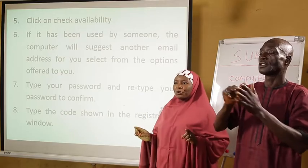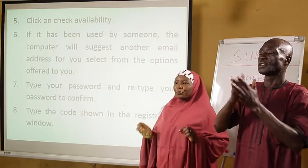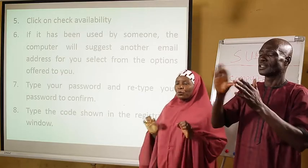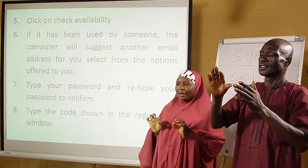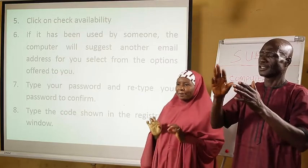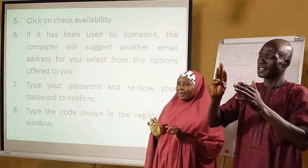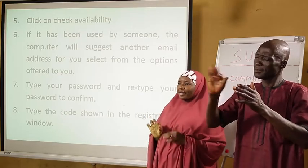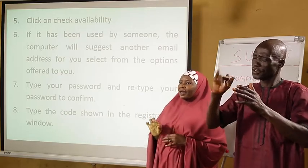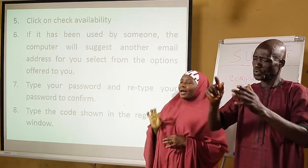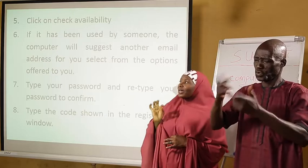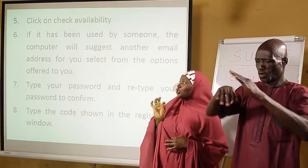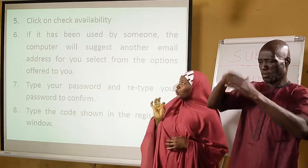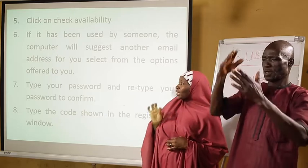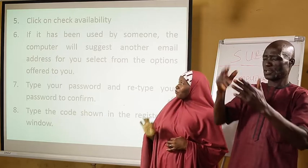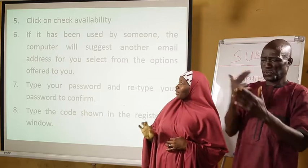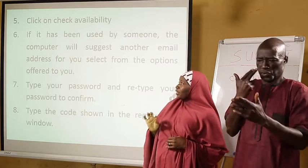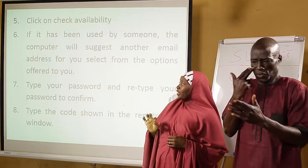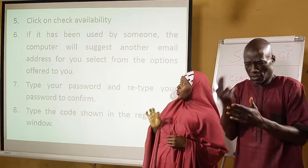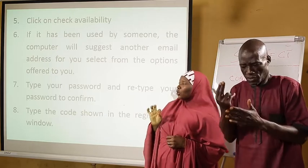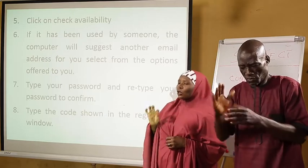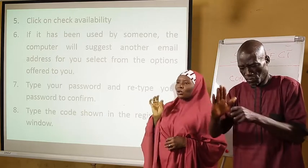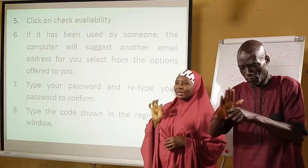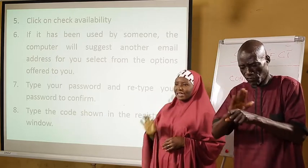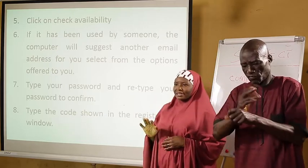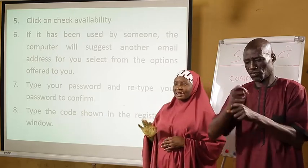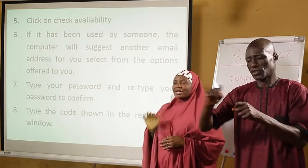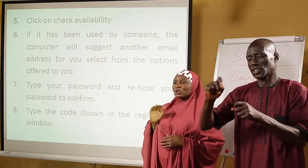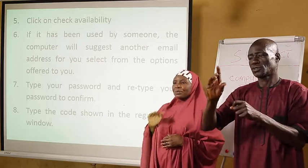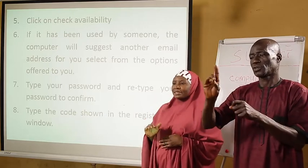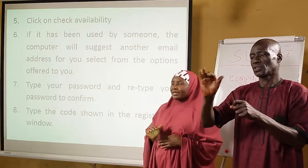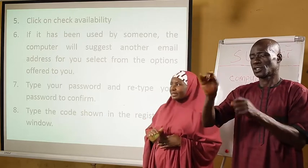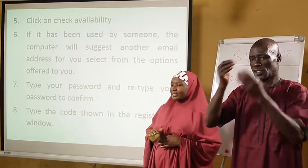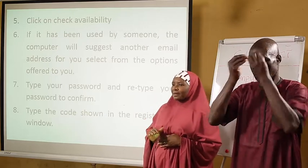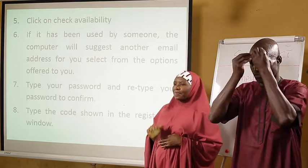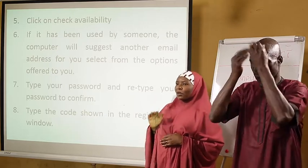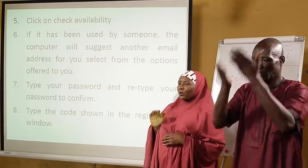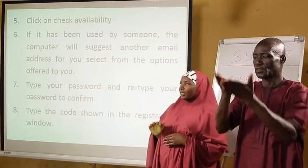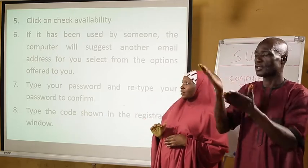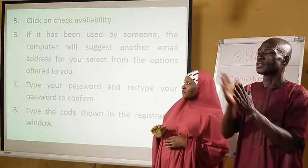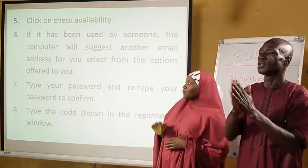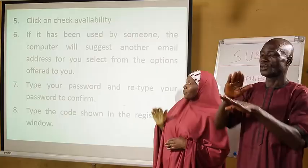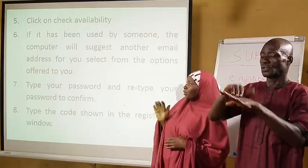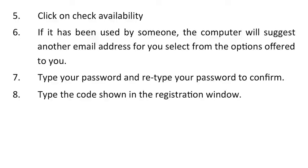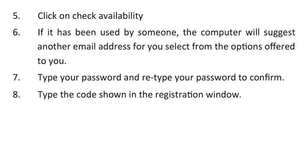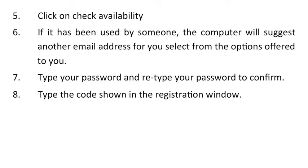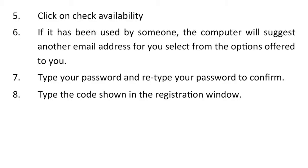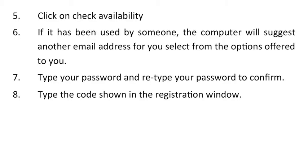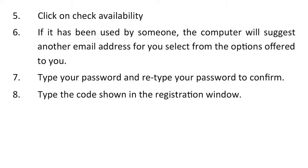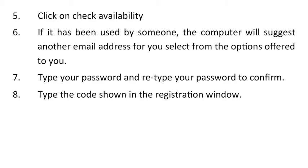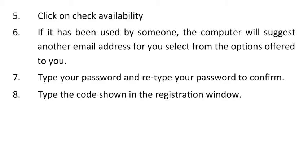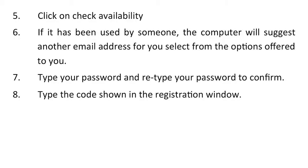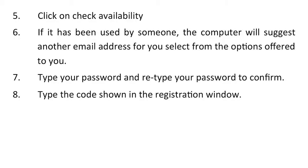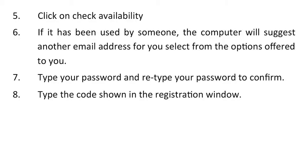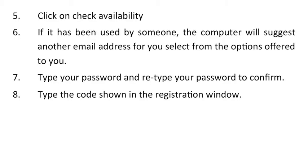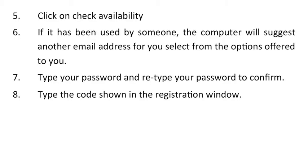menu pop will appear and you fill in your data, that's your personal data on it. The